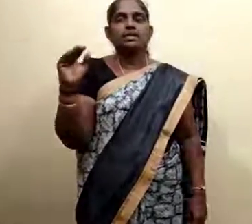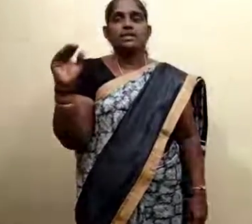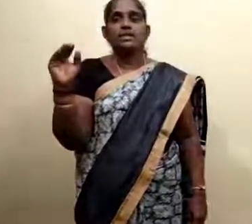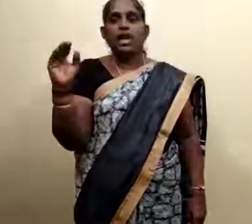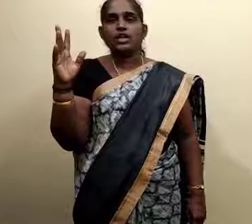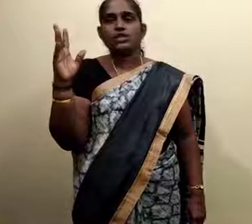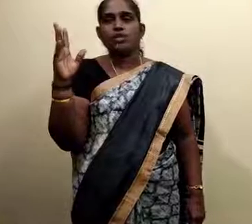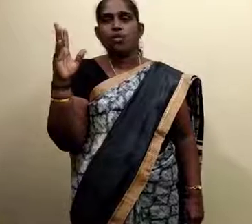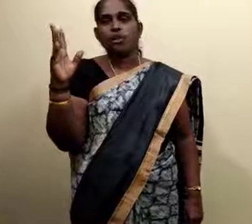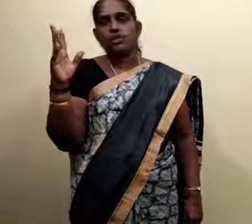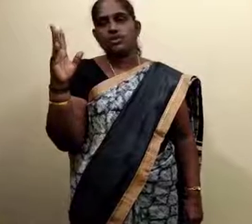Germany's challenge